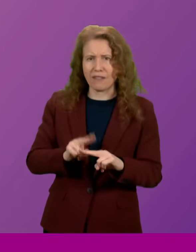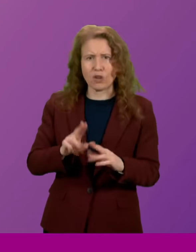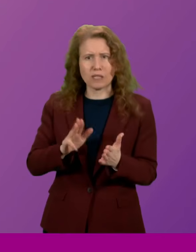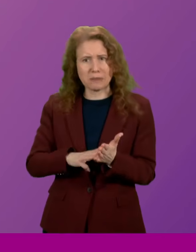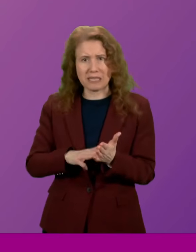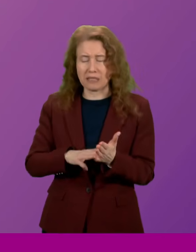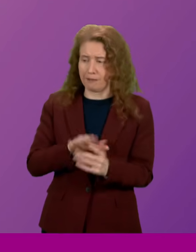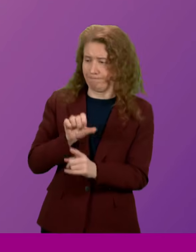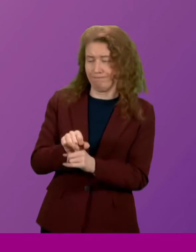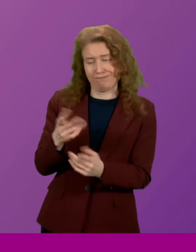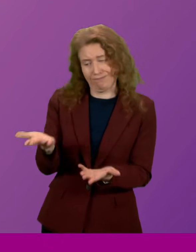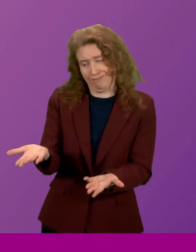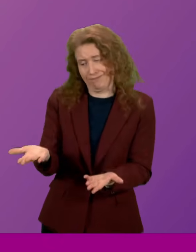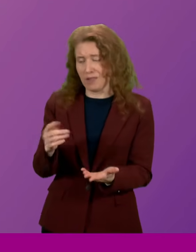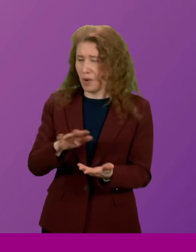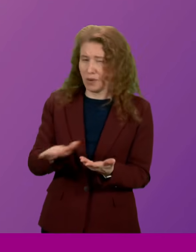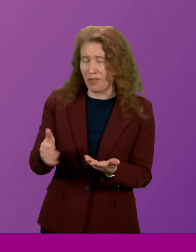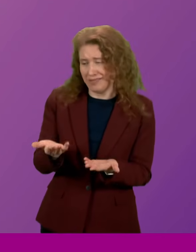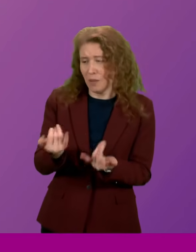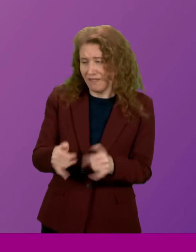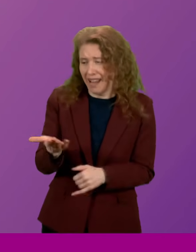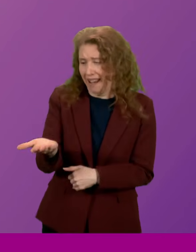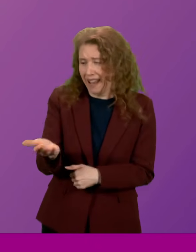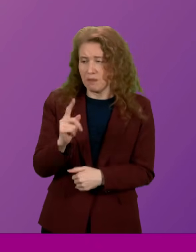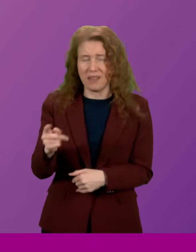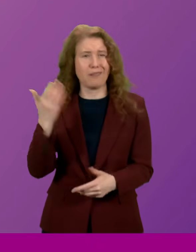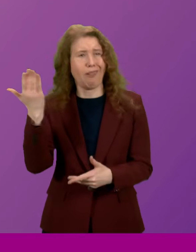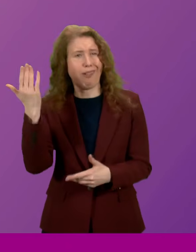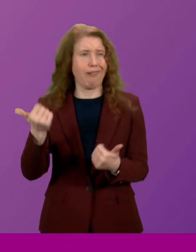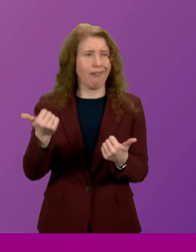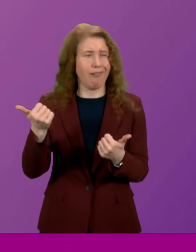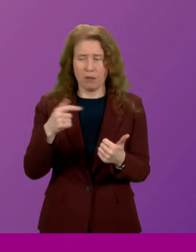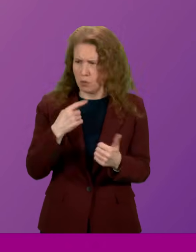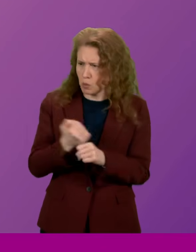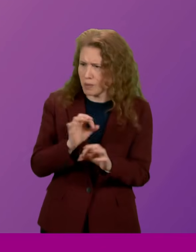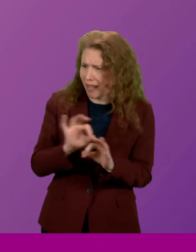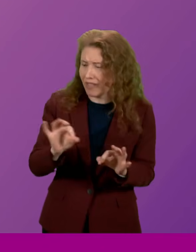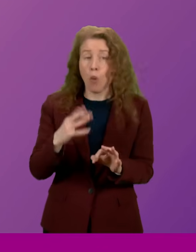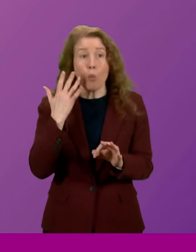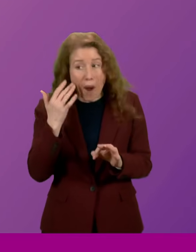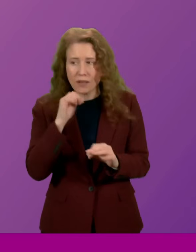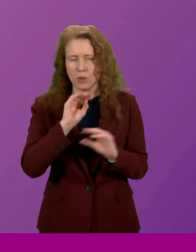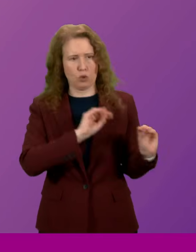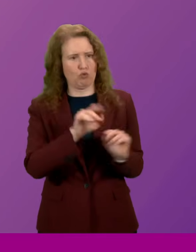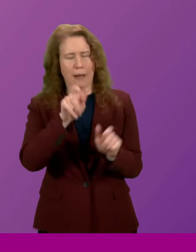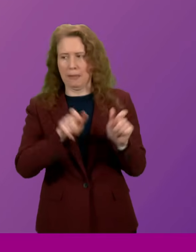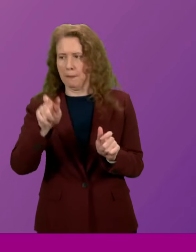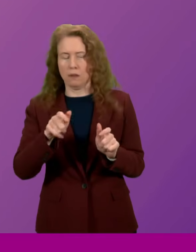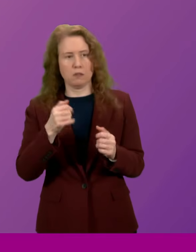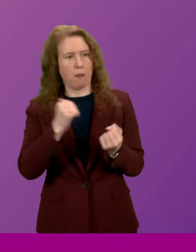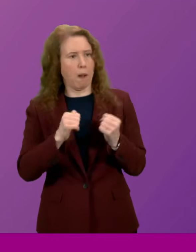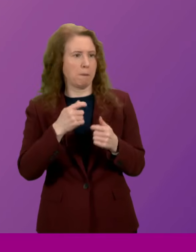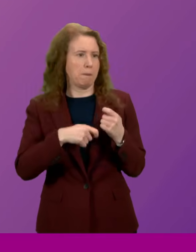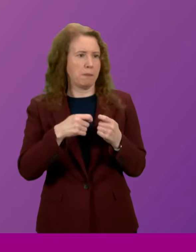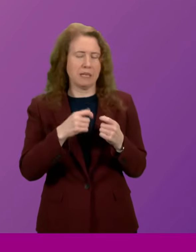Minister is found wanting, he gives us warm words, promises action and then does nothing? When will these courses be introduced in Scotland like they are in